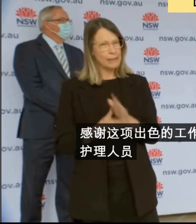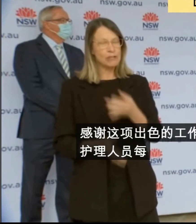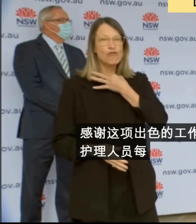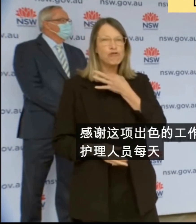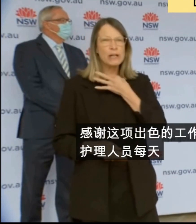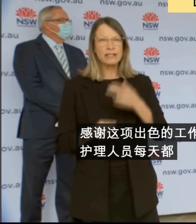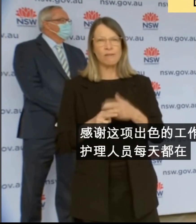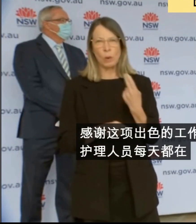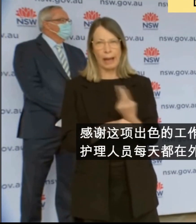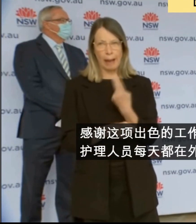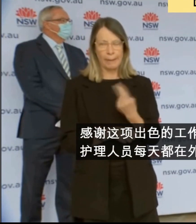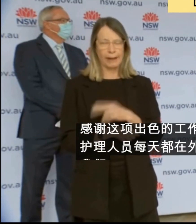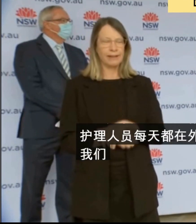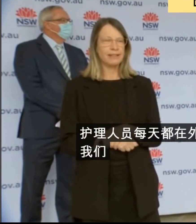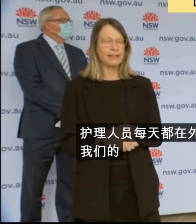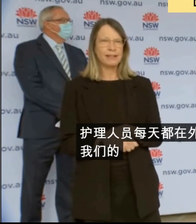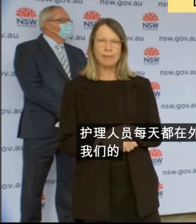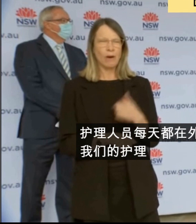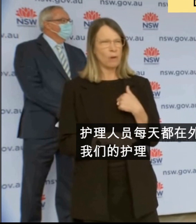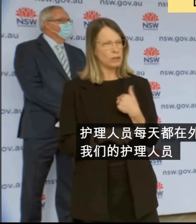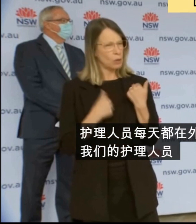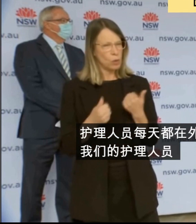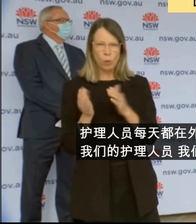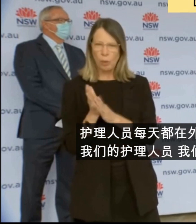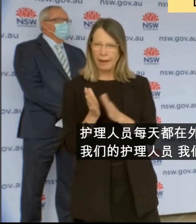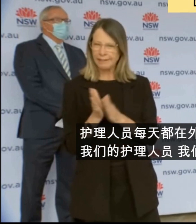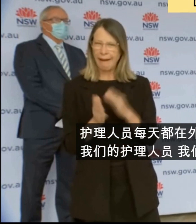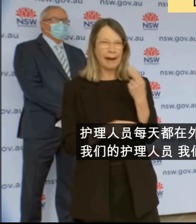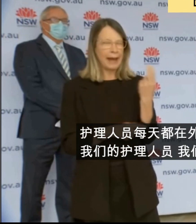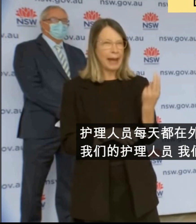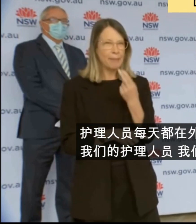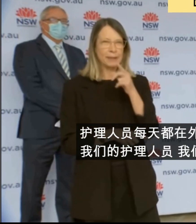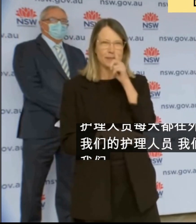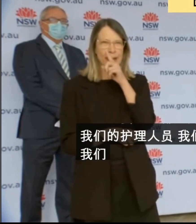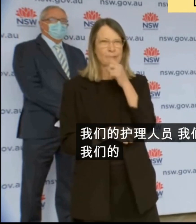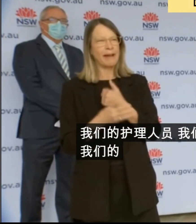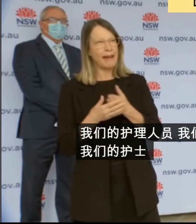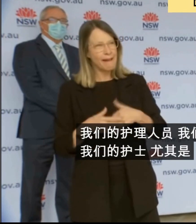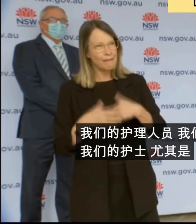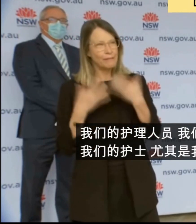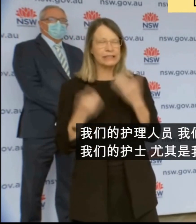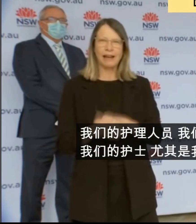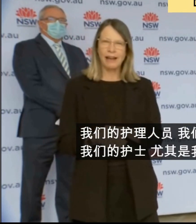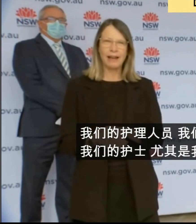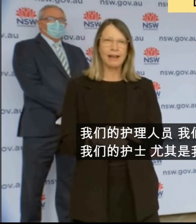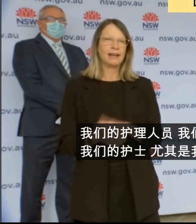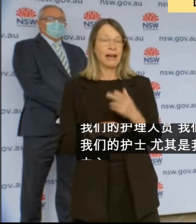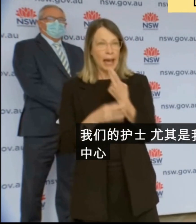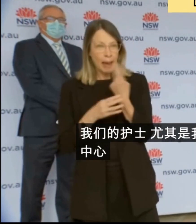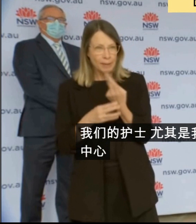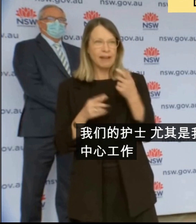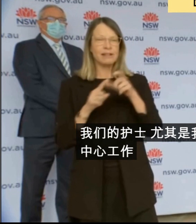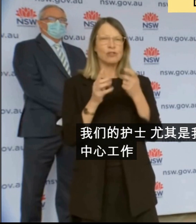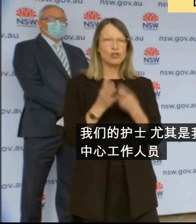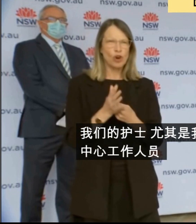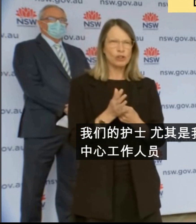our paramedics are doing out there every single day. Our paramedics, our doctors, our nurses, and particularly our control